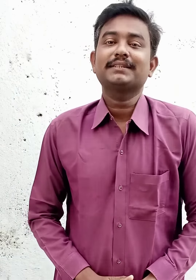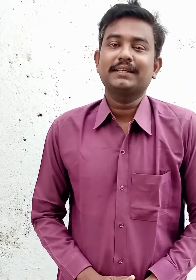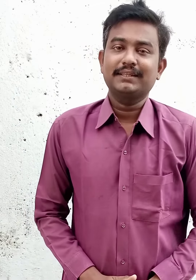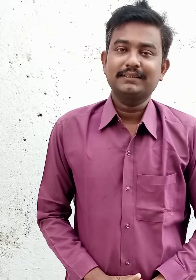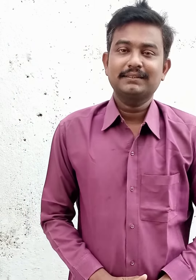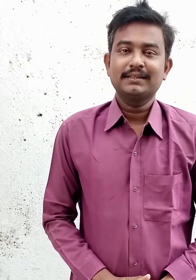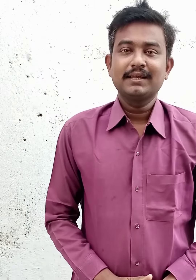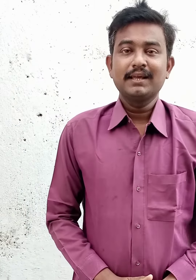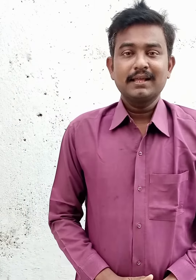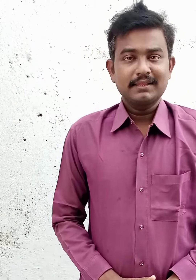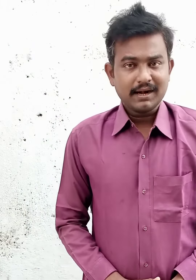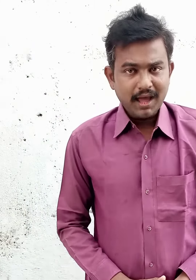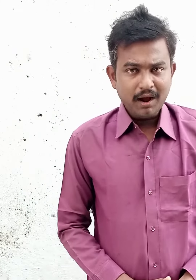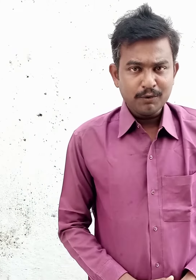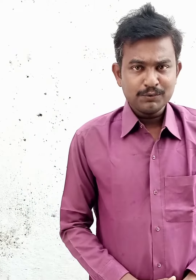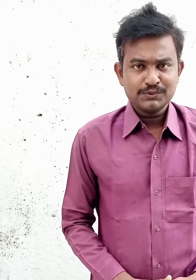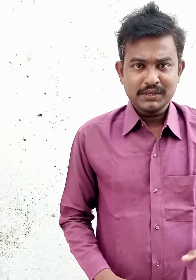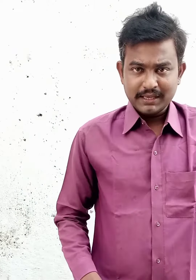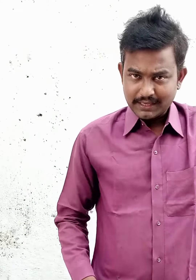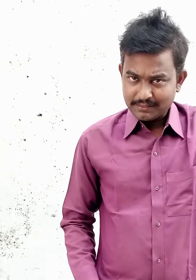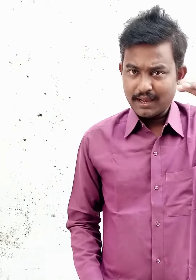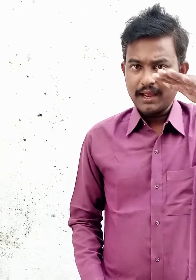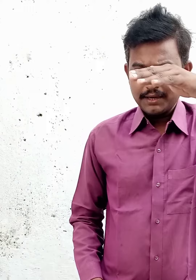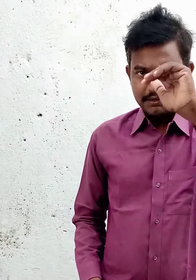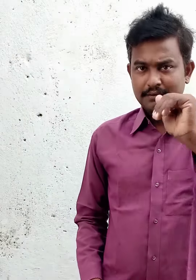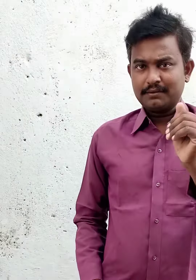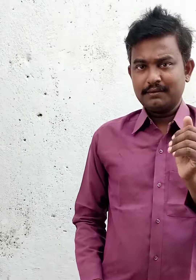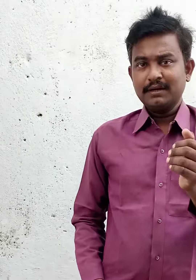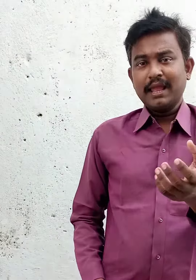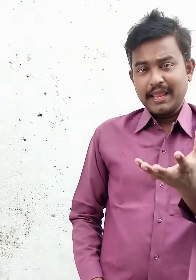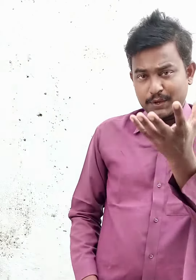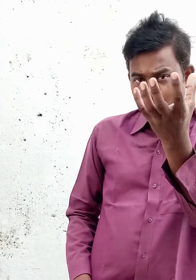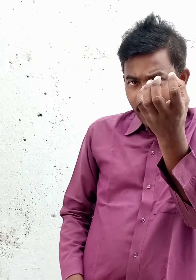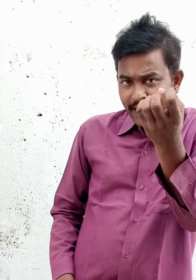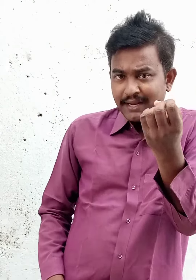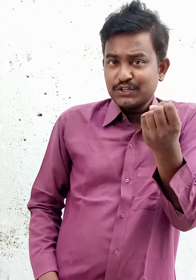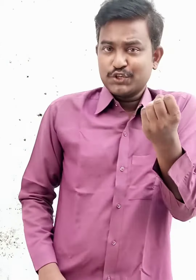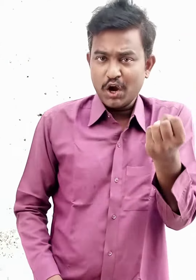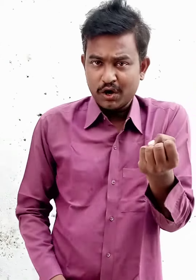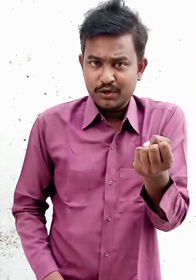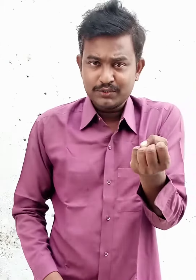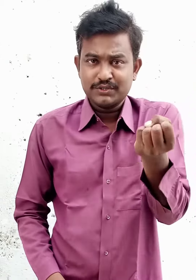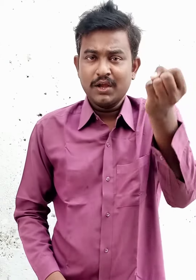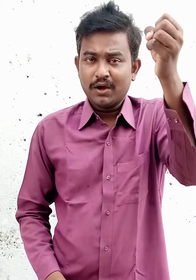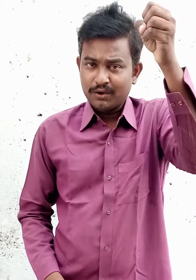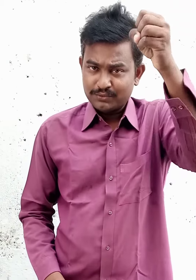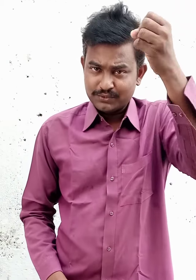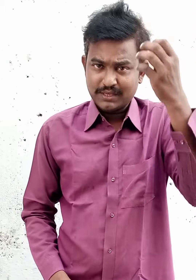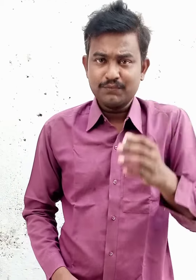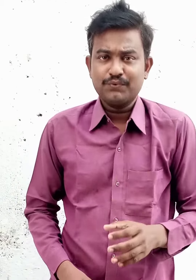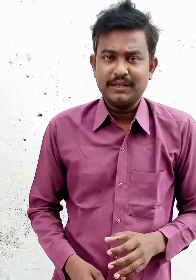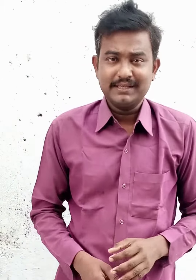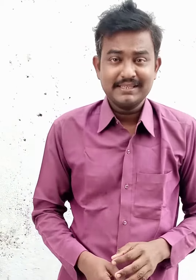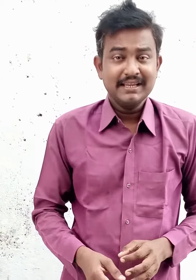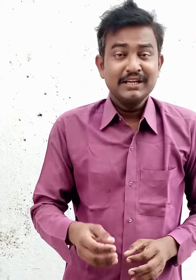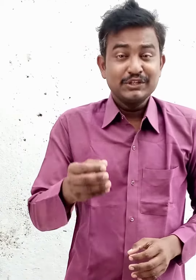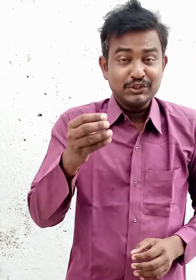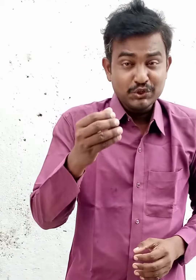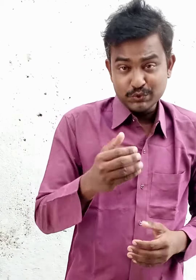lightning. The clouds in the air acquire charge on the surface due